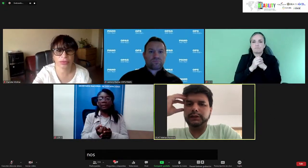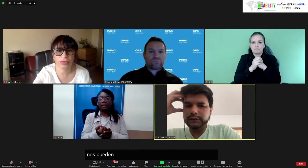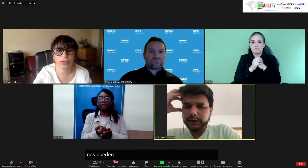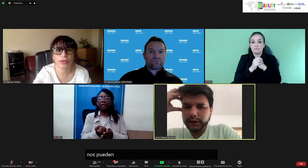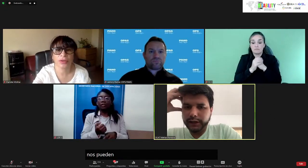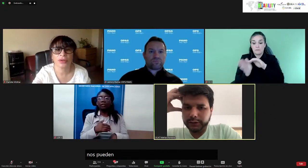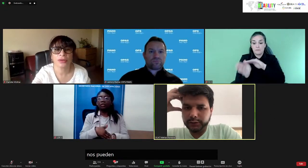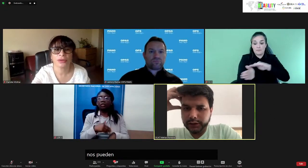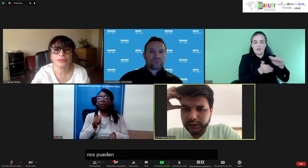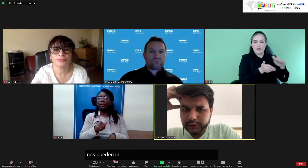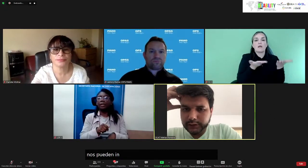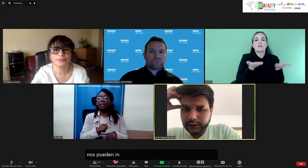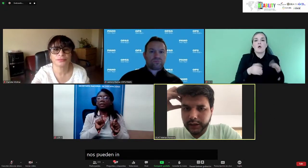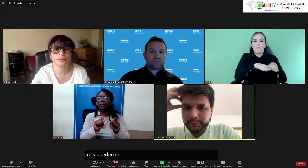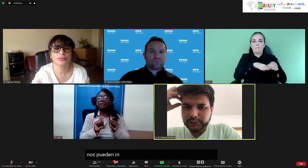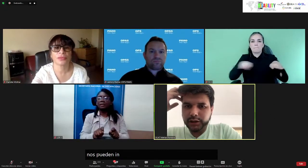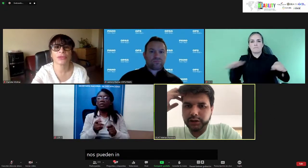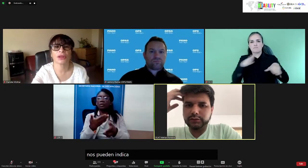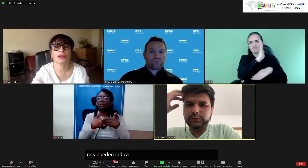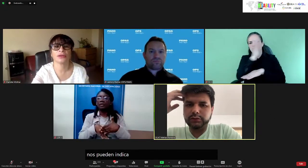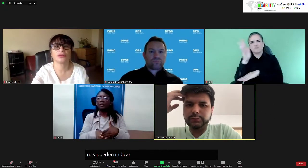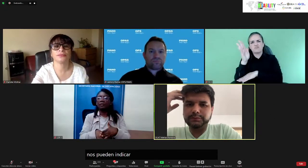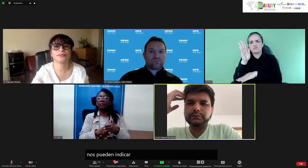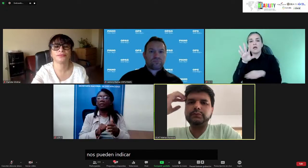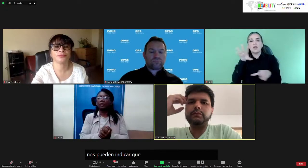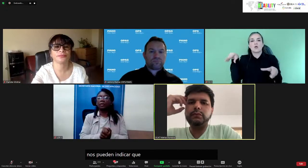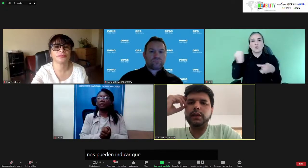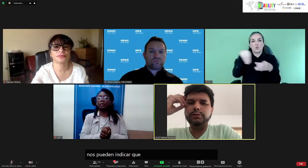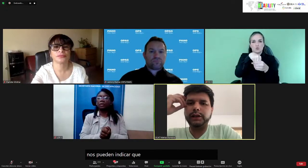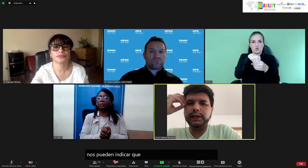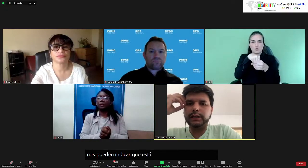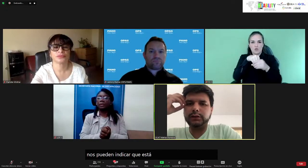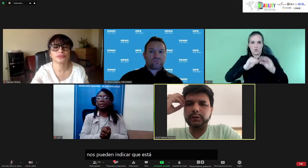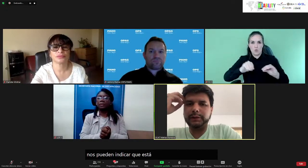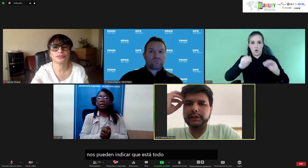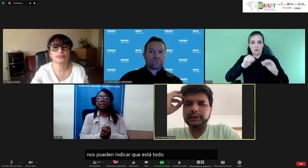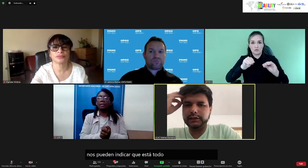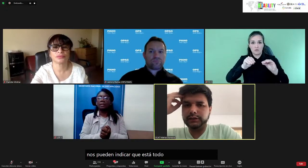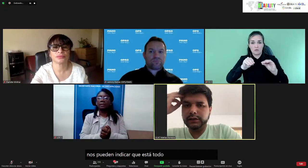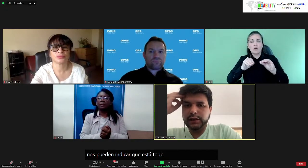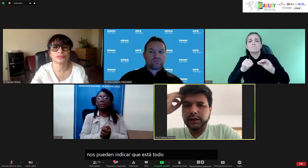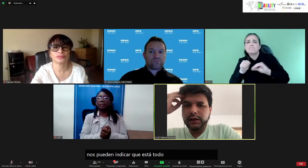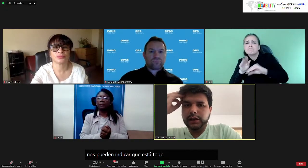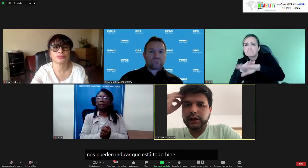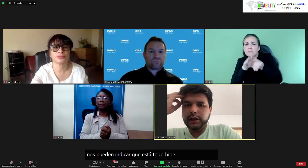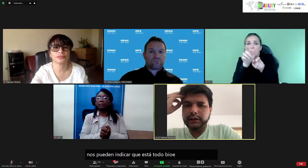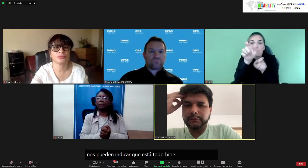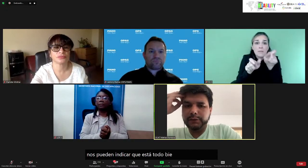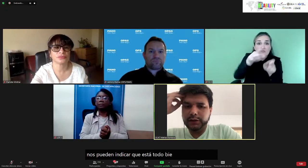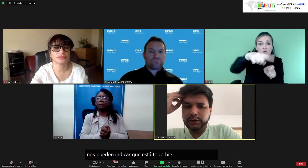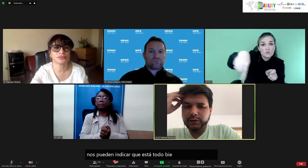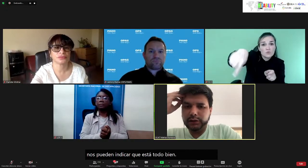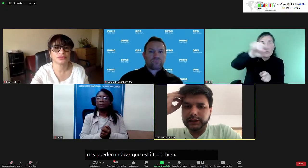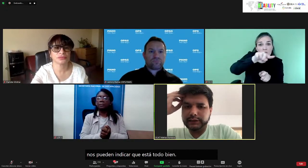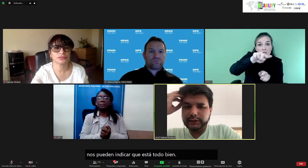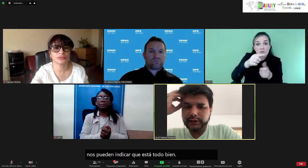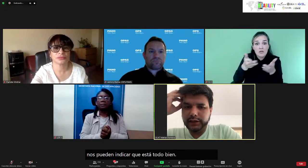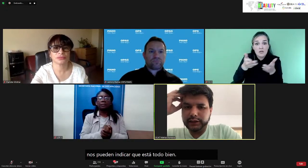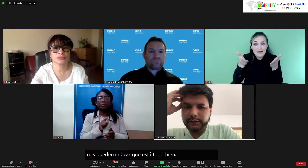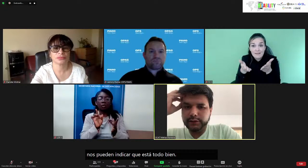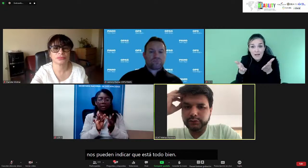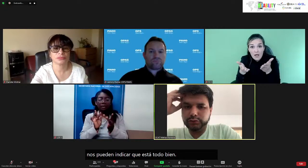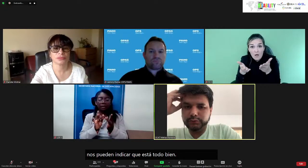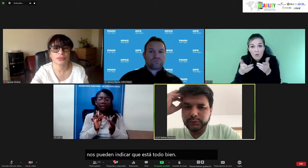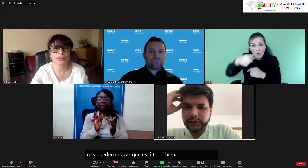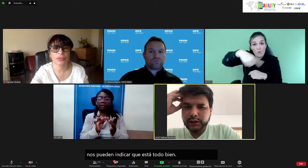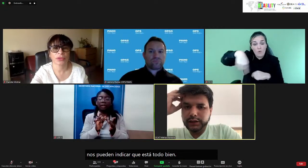beginning with the inclusive education panel i wanted to remind the users of the